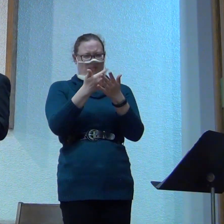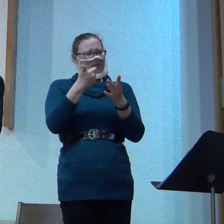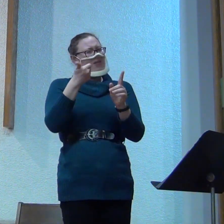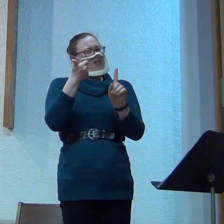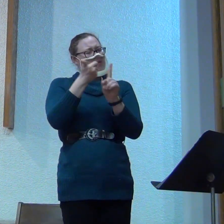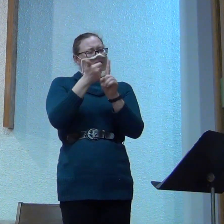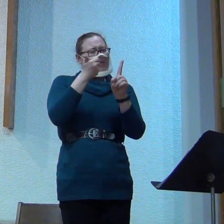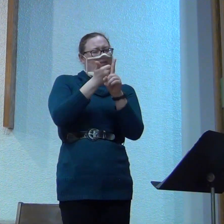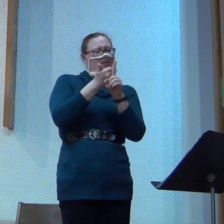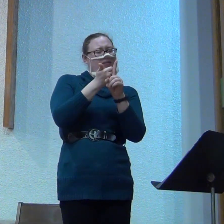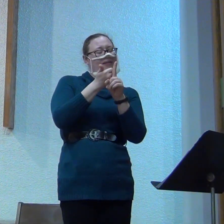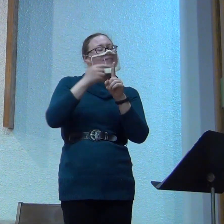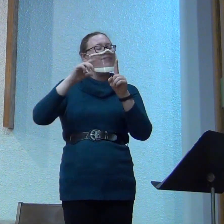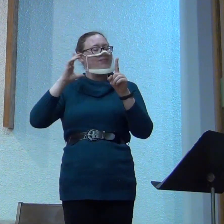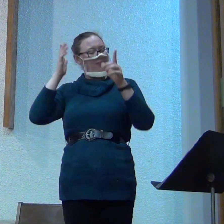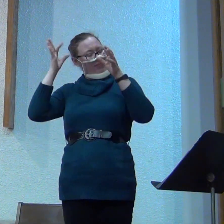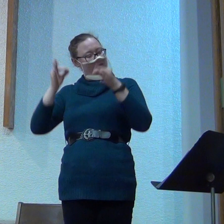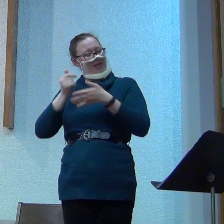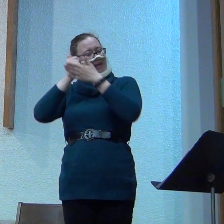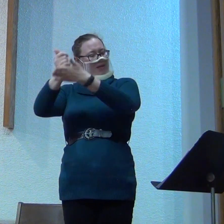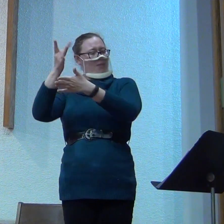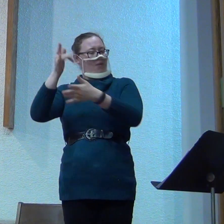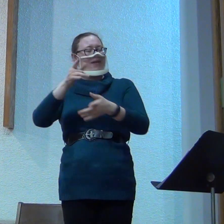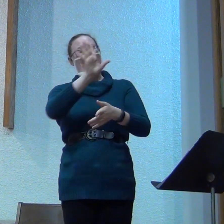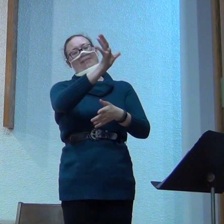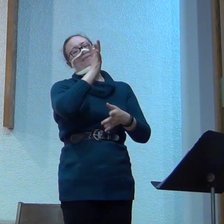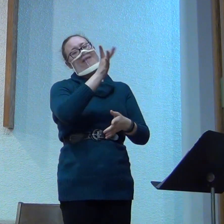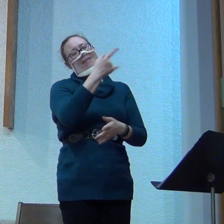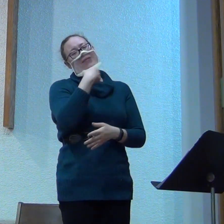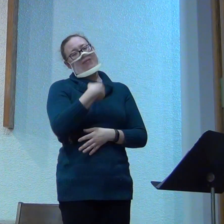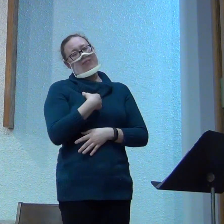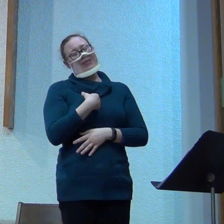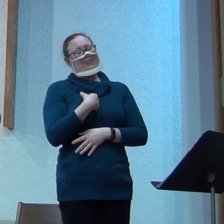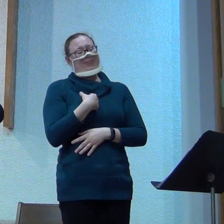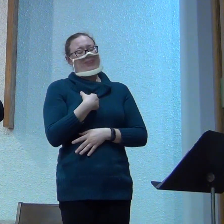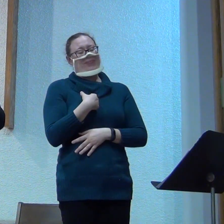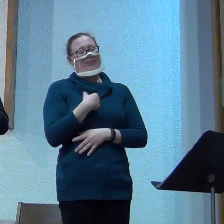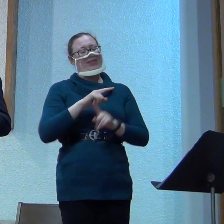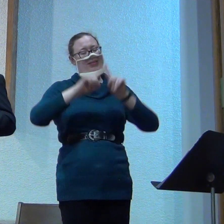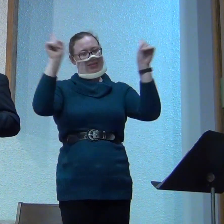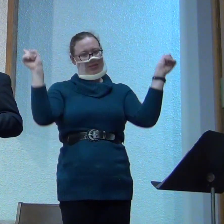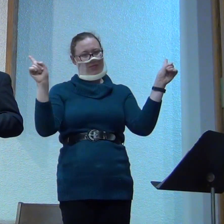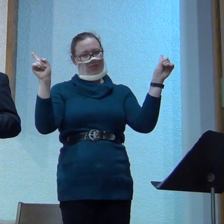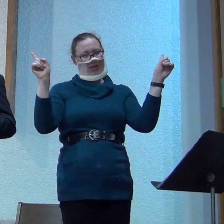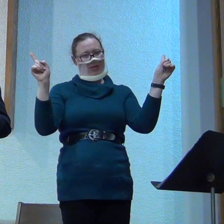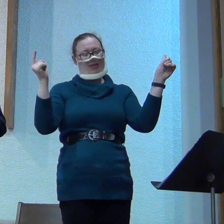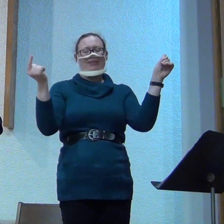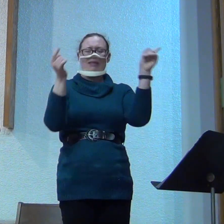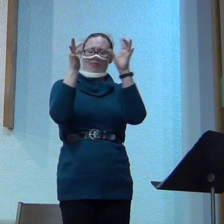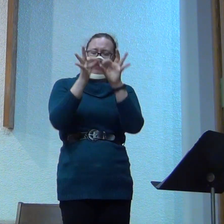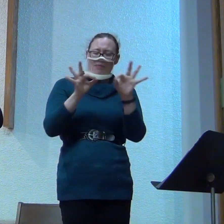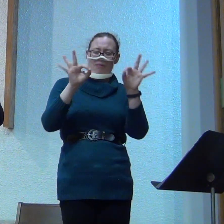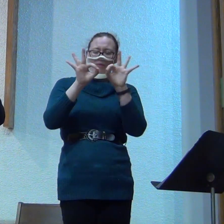just because she's his mother. There's something more important at stake